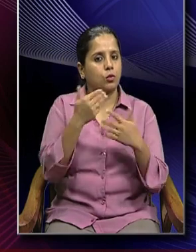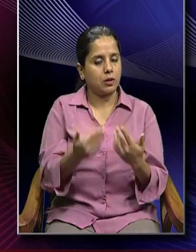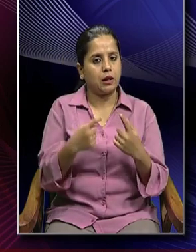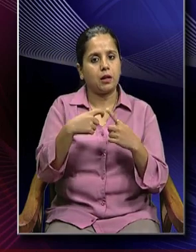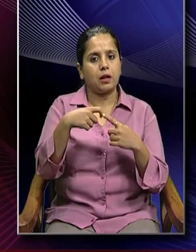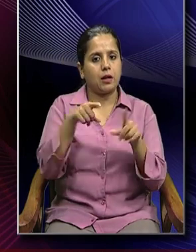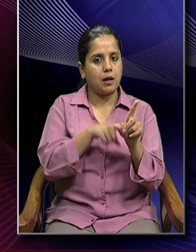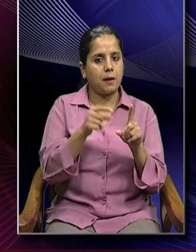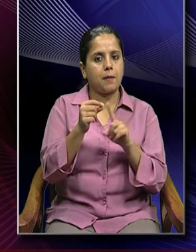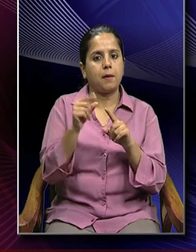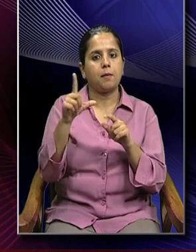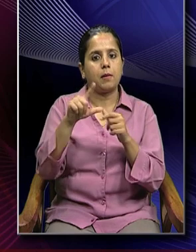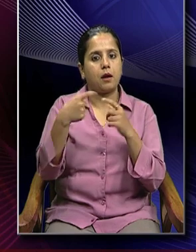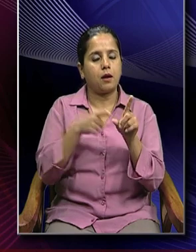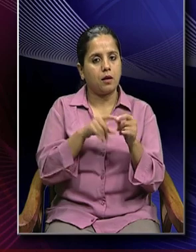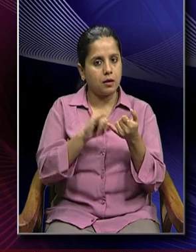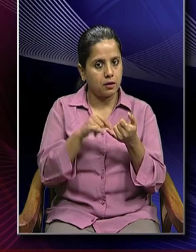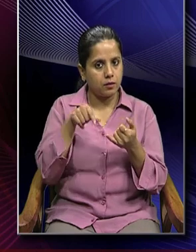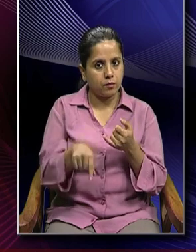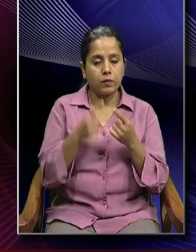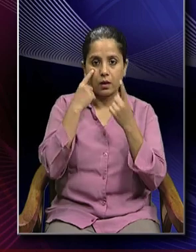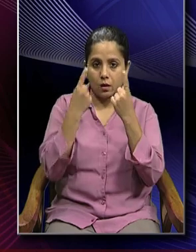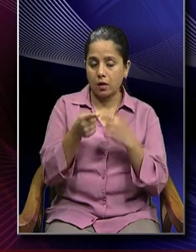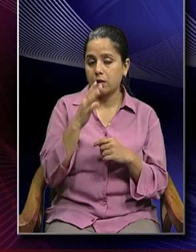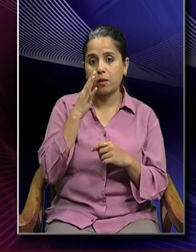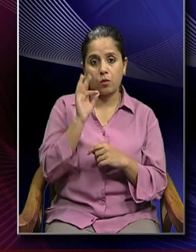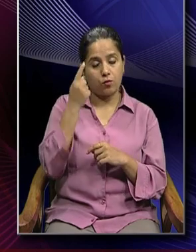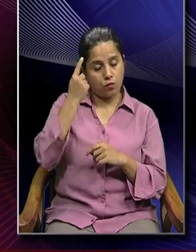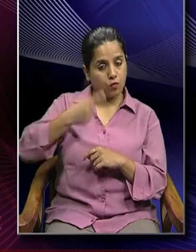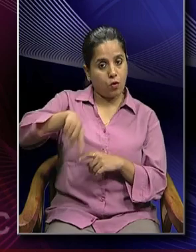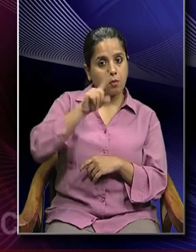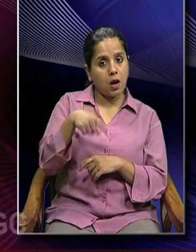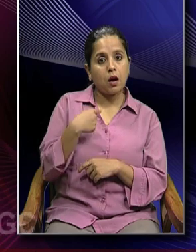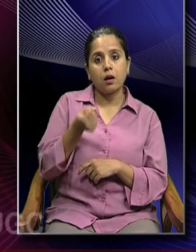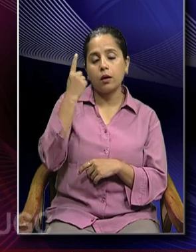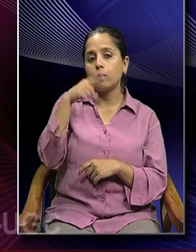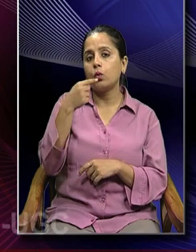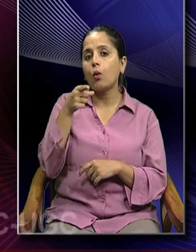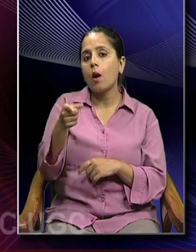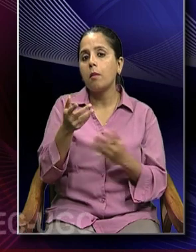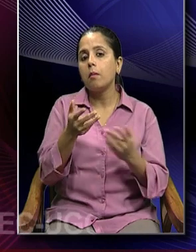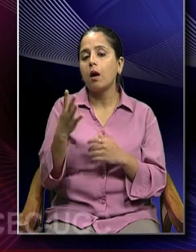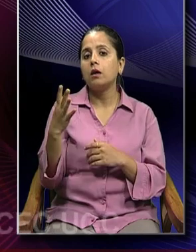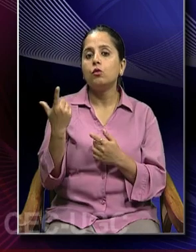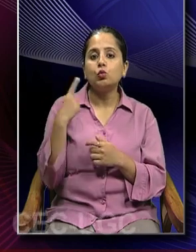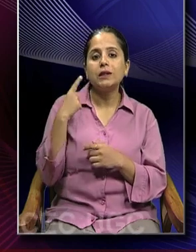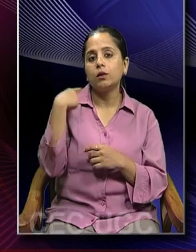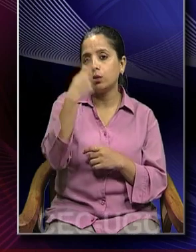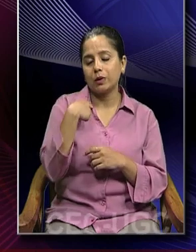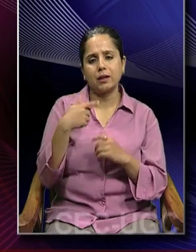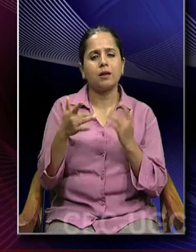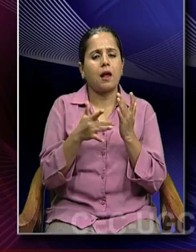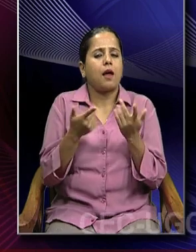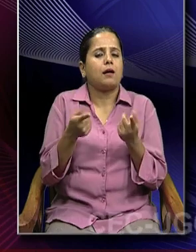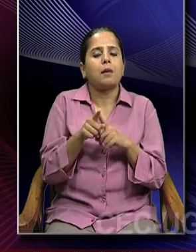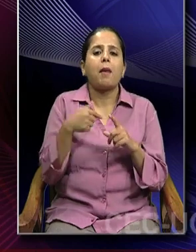players analysis. And it is very much important for us to understand who is the market leader. We also call it, technically we call